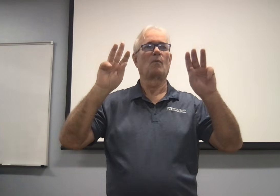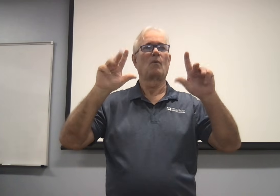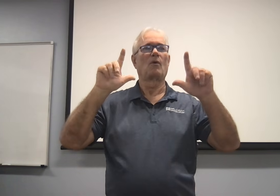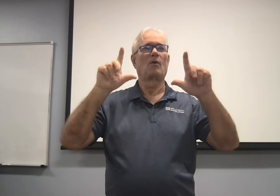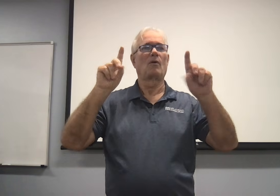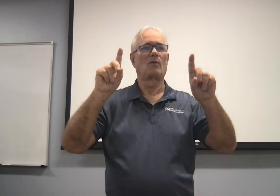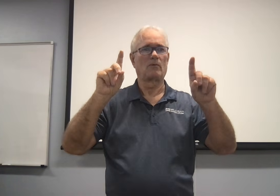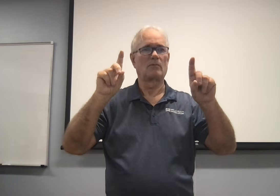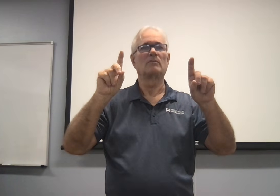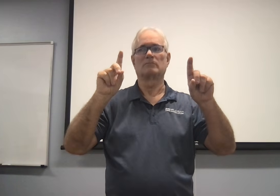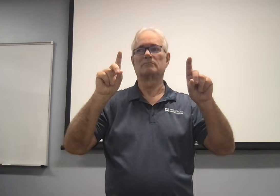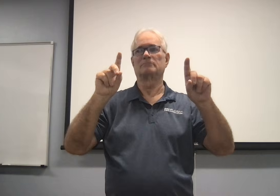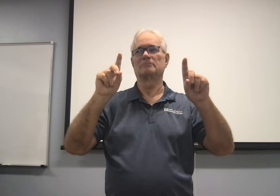On both hands, would.